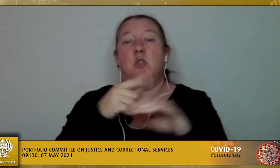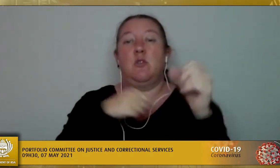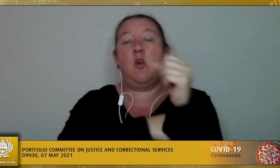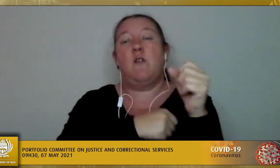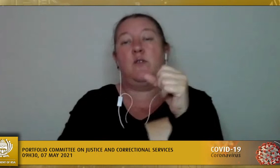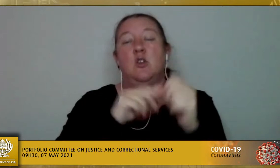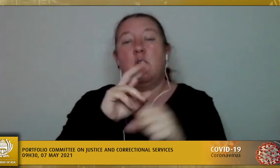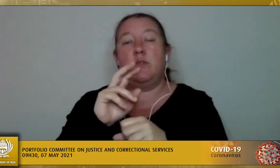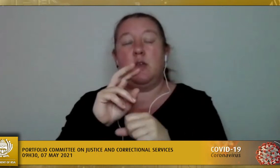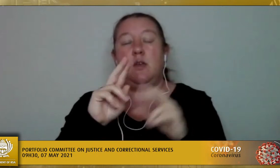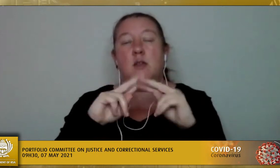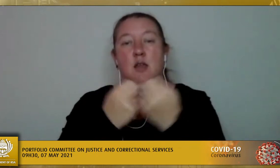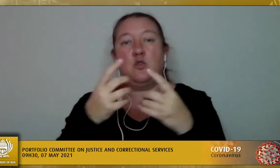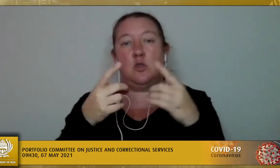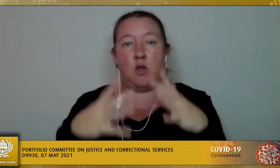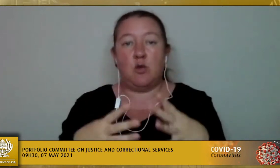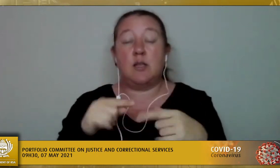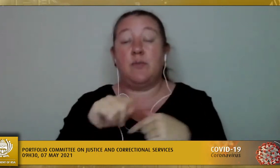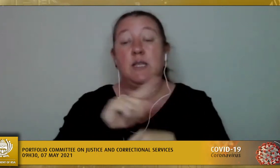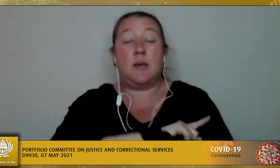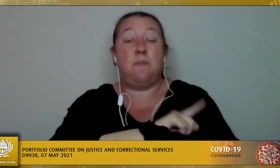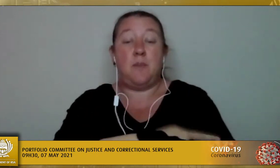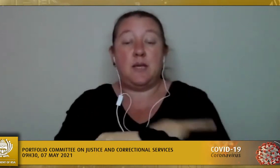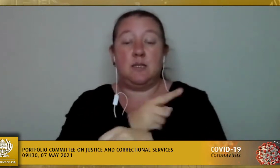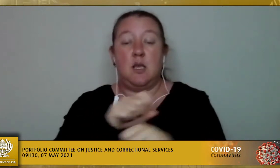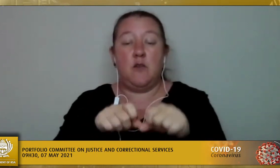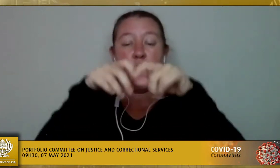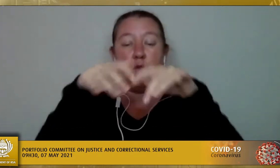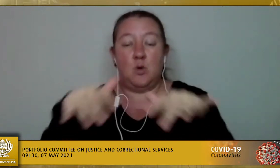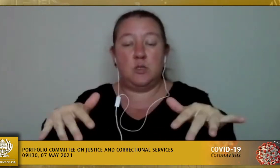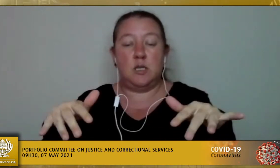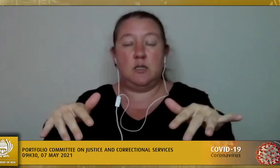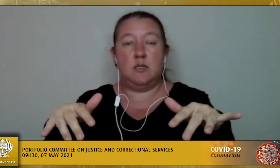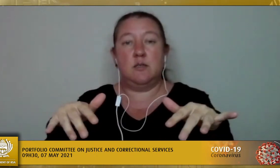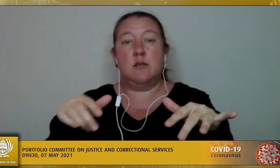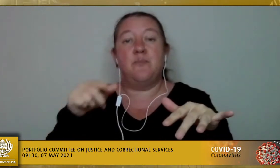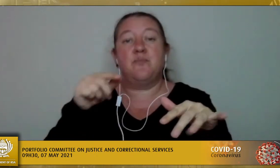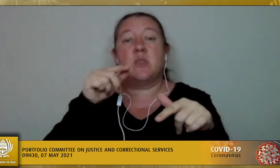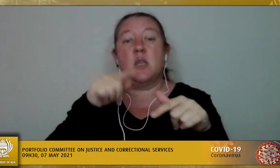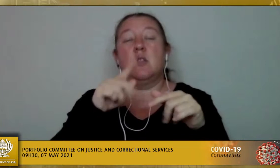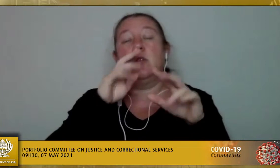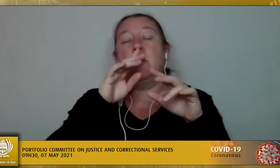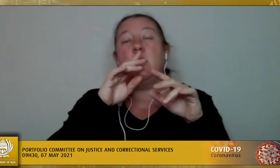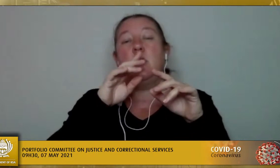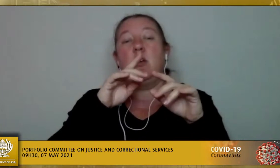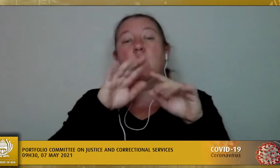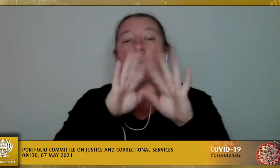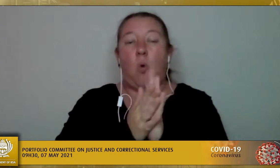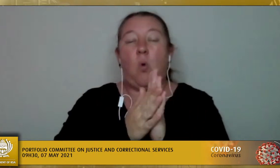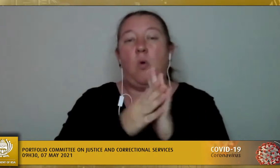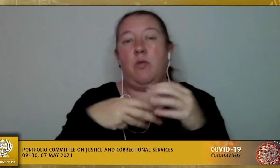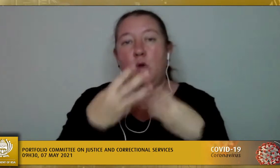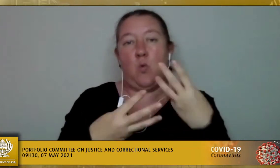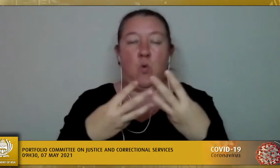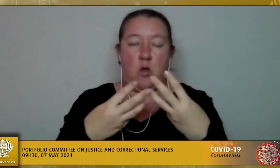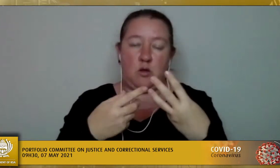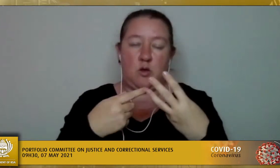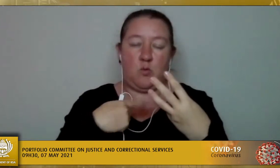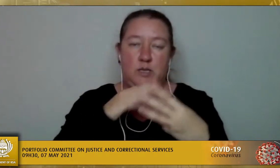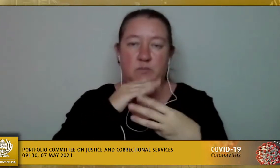director and this capacity infuses Innovation and Research into all the work that we've been speaking about today it is